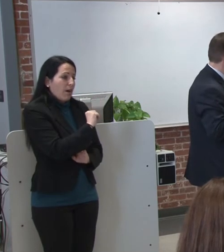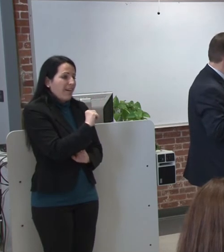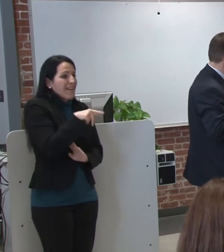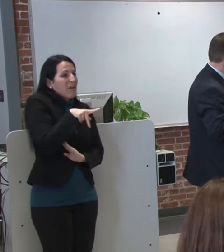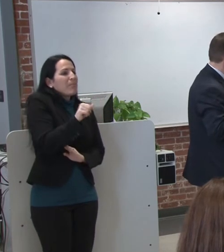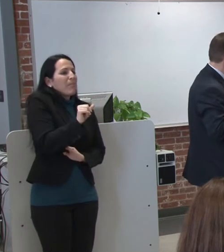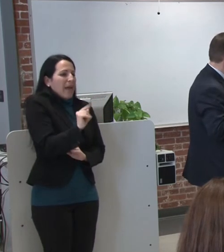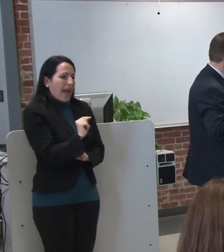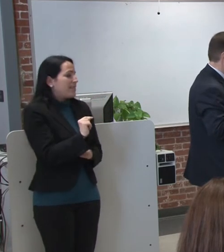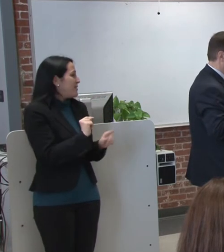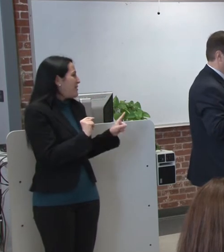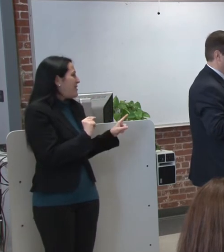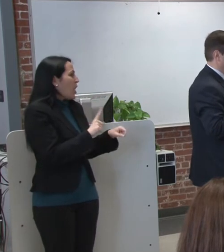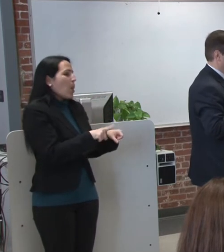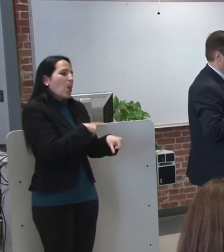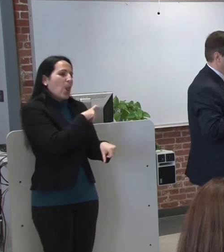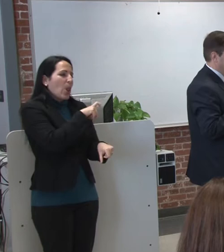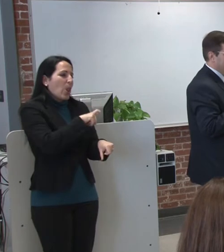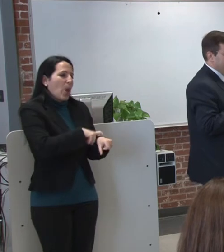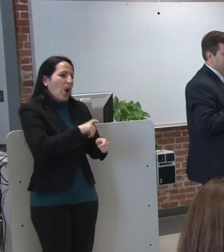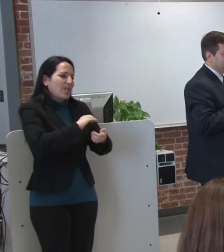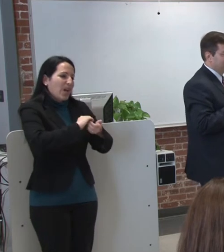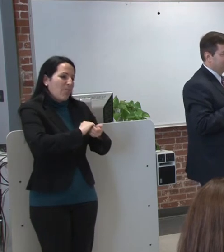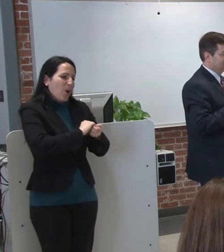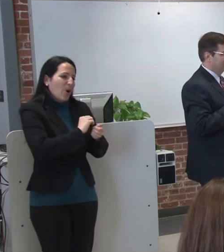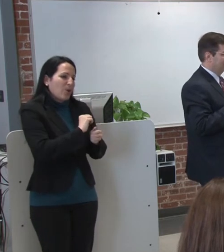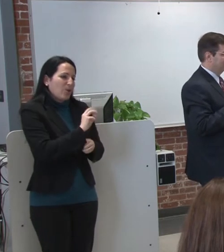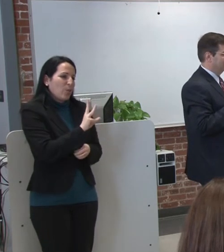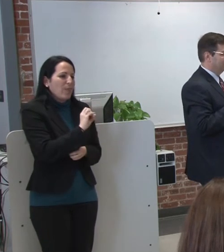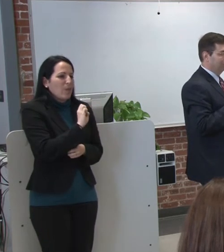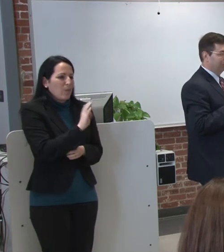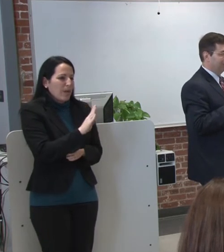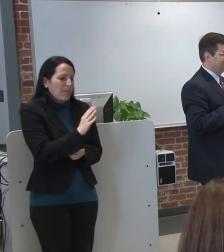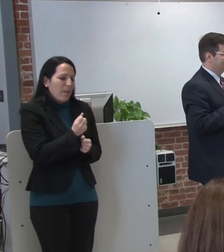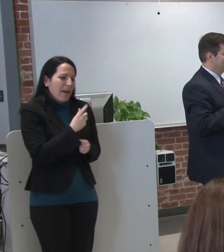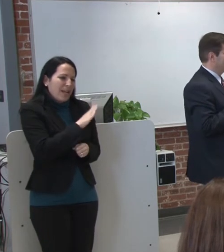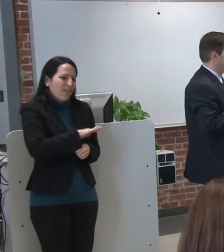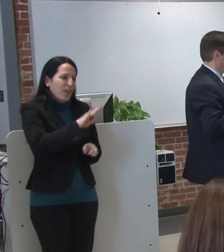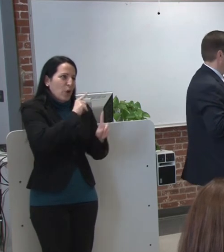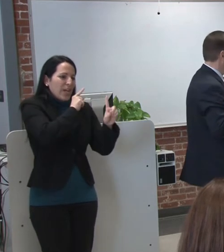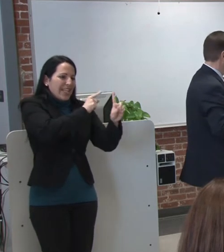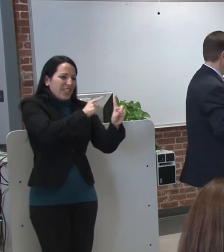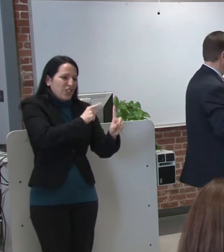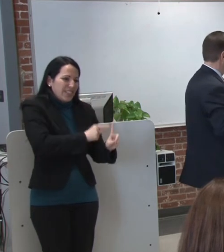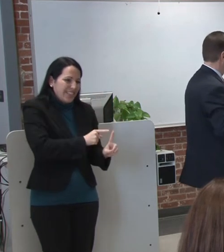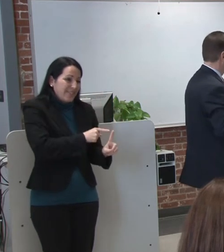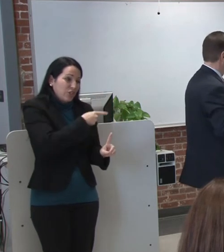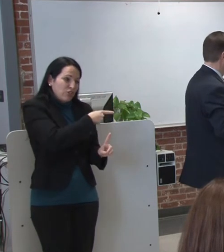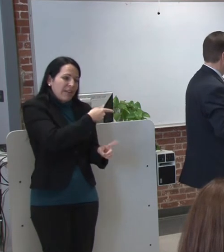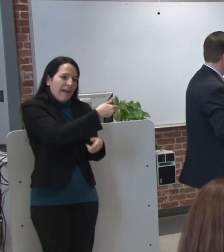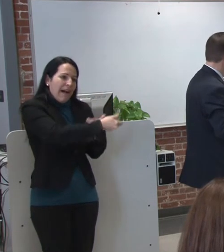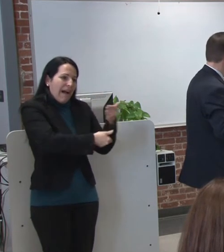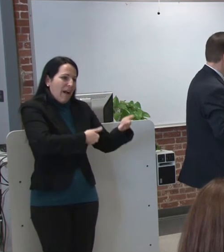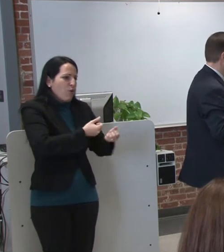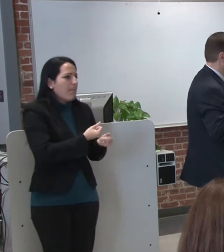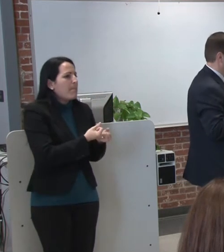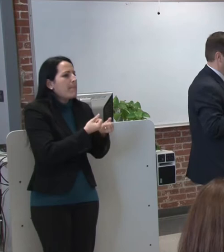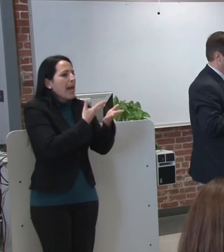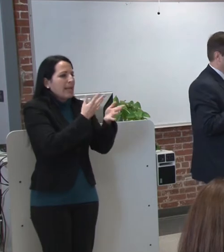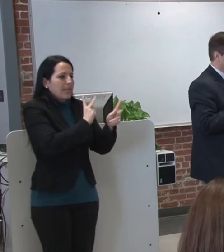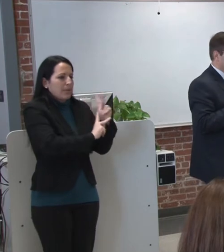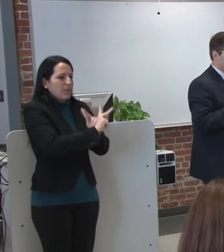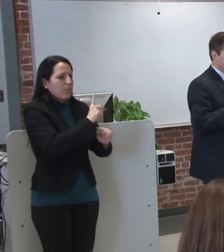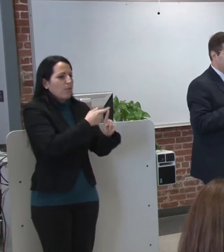longtime partner with the WIB in many of its initiatives, and as an employer, I can say has hired a number of individuals through the Career